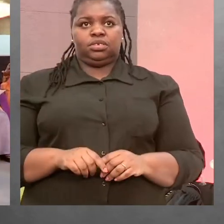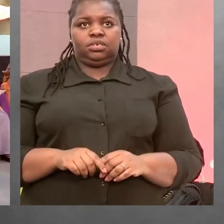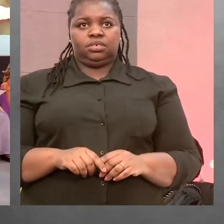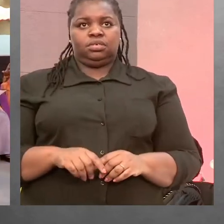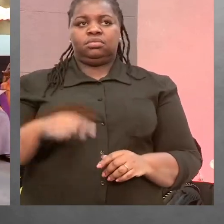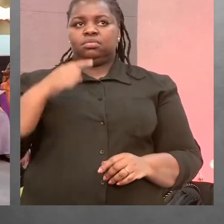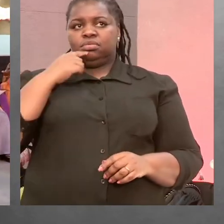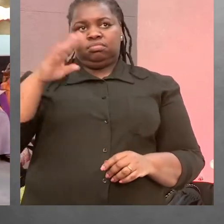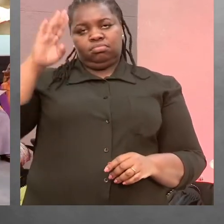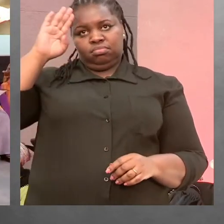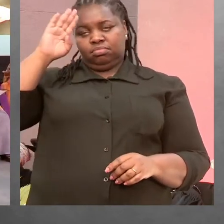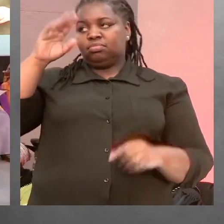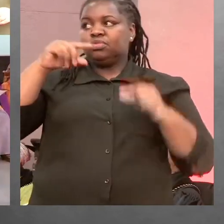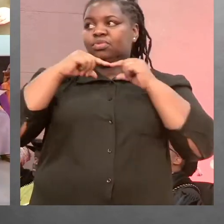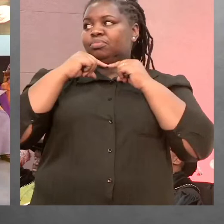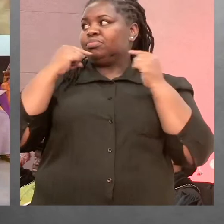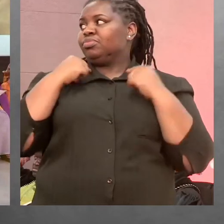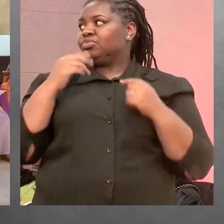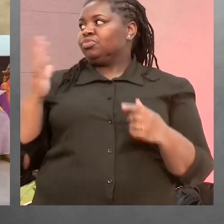and to say to the bishop,